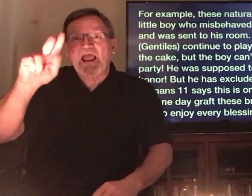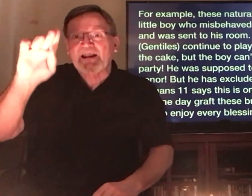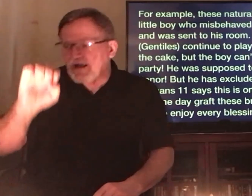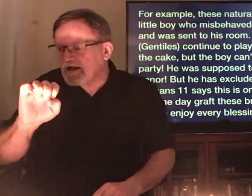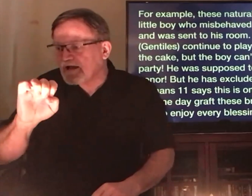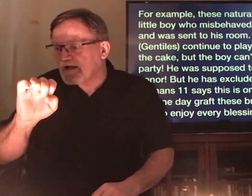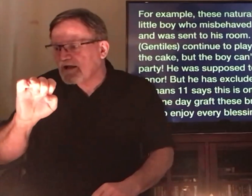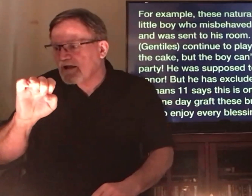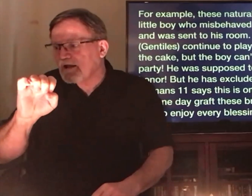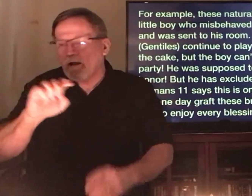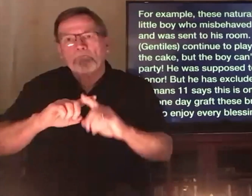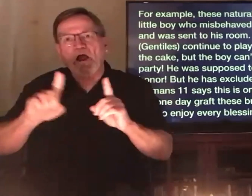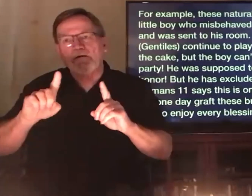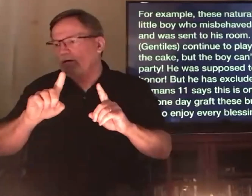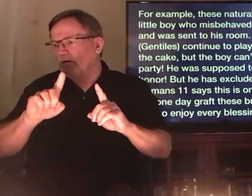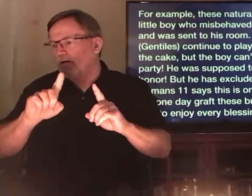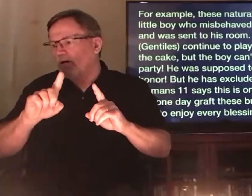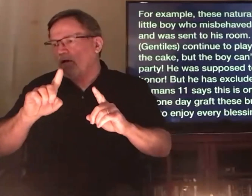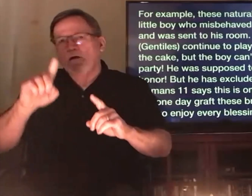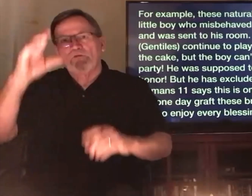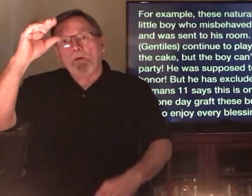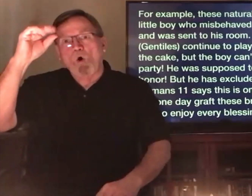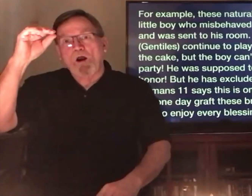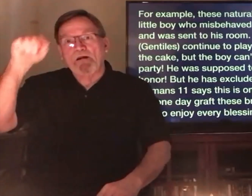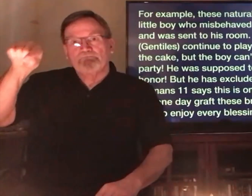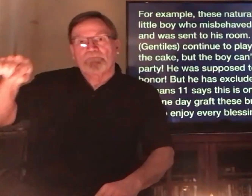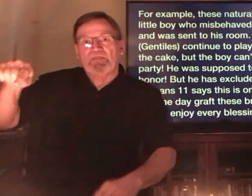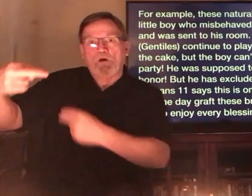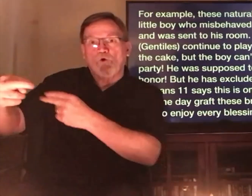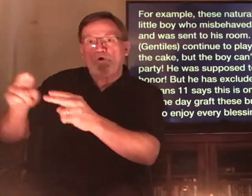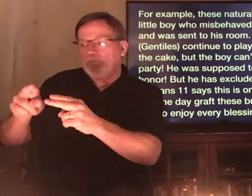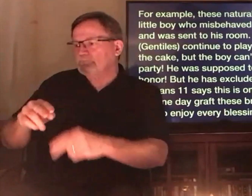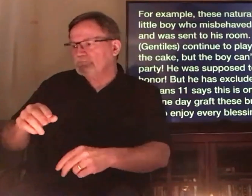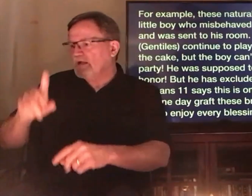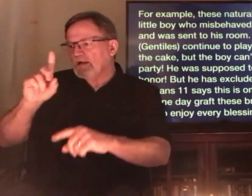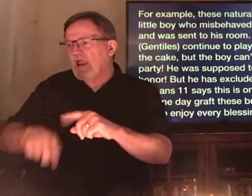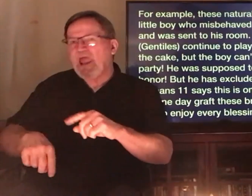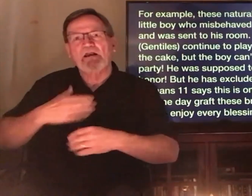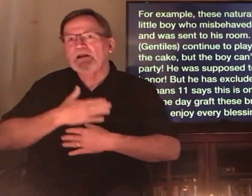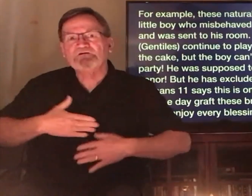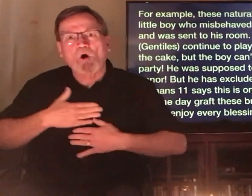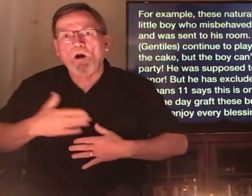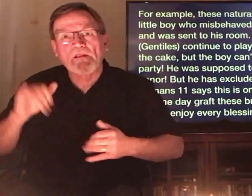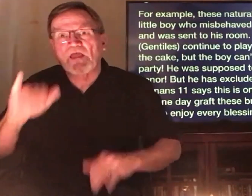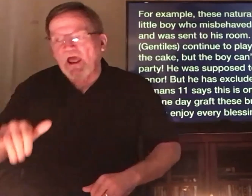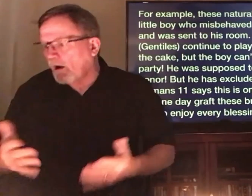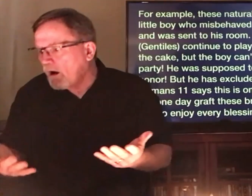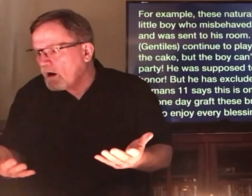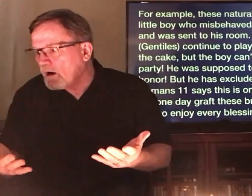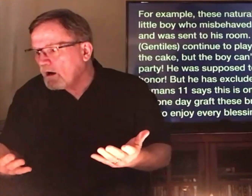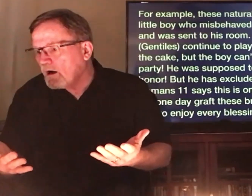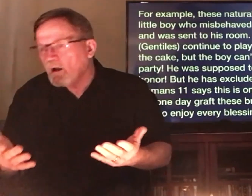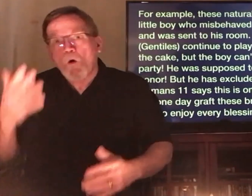Pharisees and other different sects, religious others not believe in Yeshua, Messiah. So